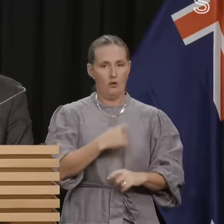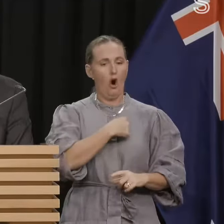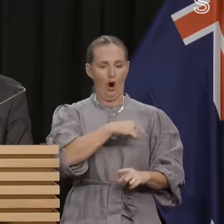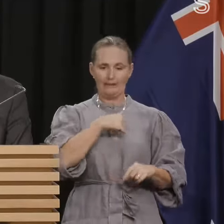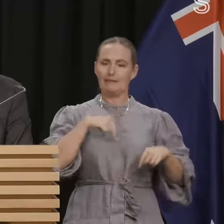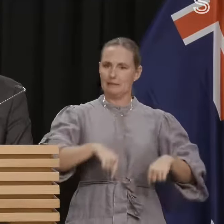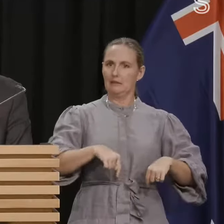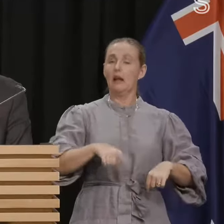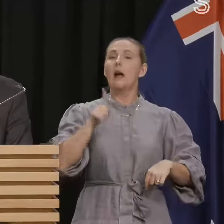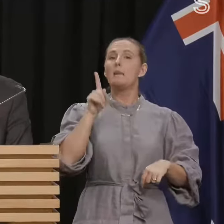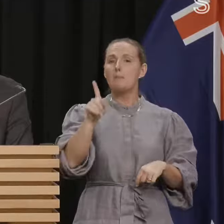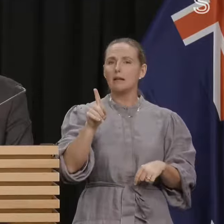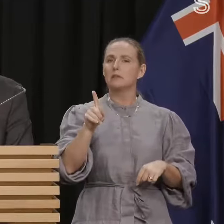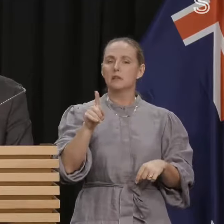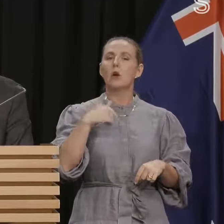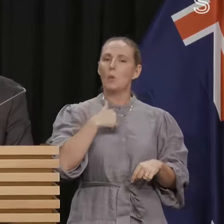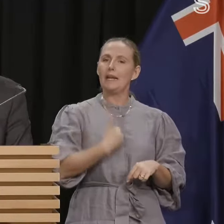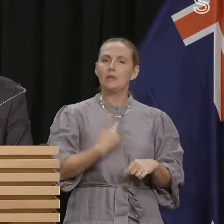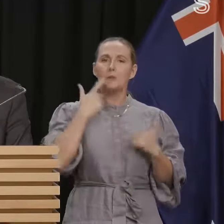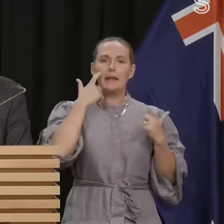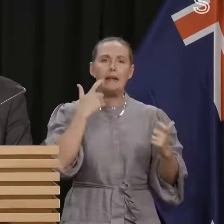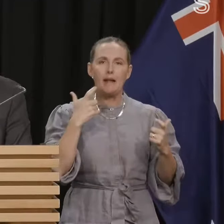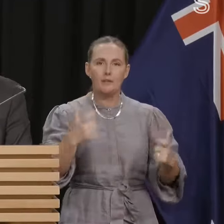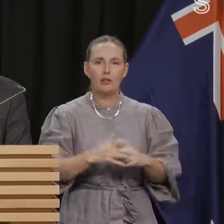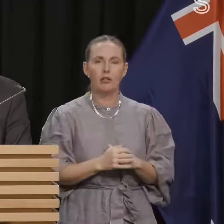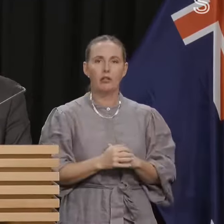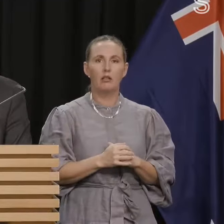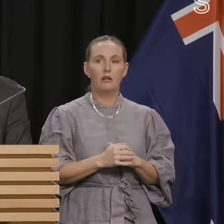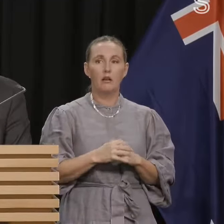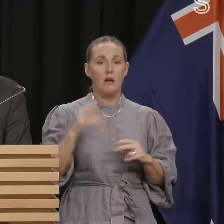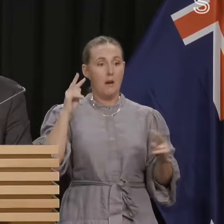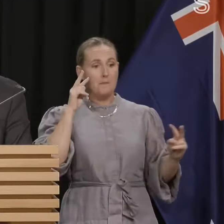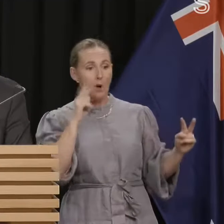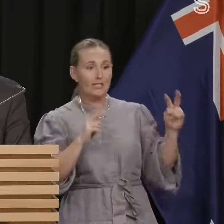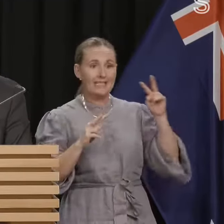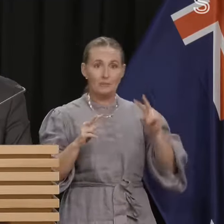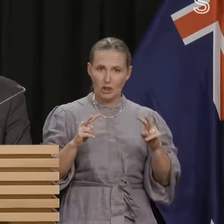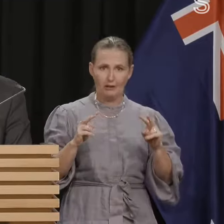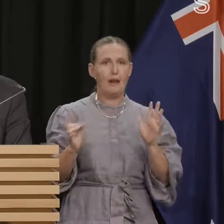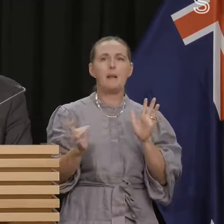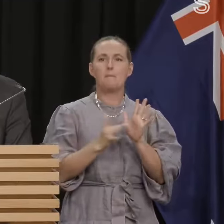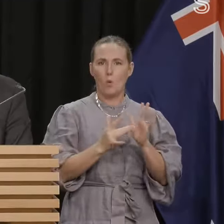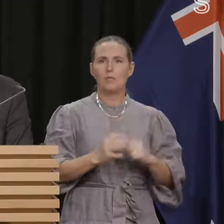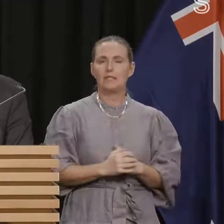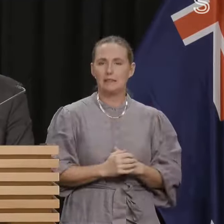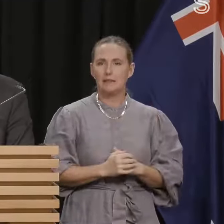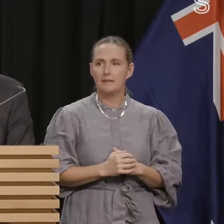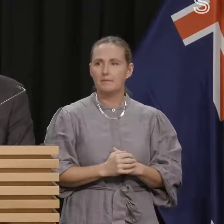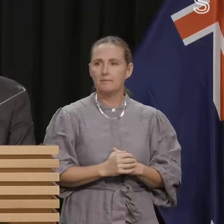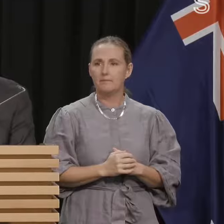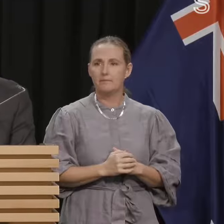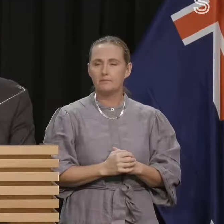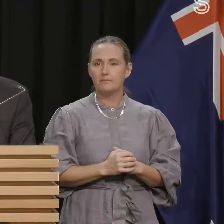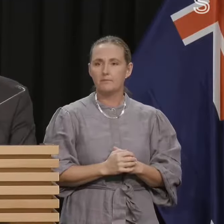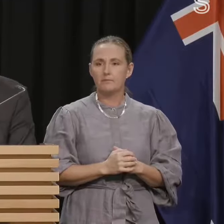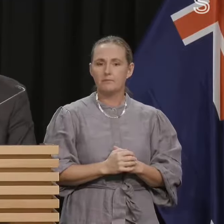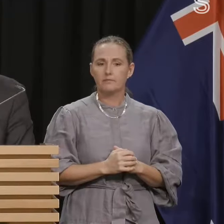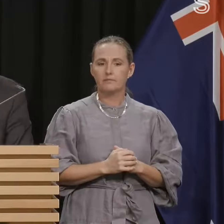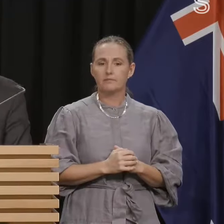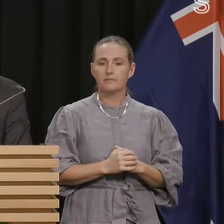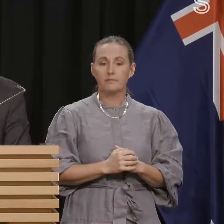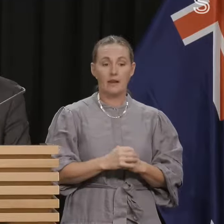it. Perception is incredibly important here, and so making sure that in addition to our actual